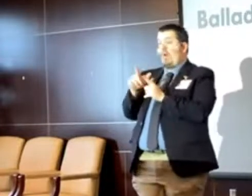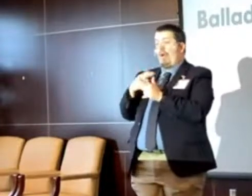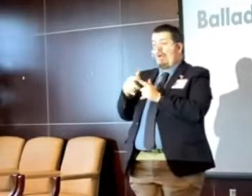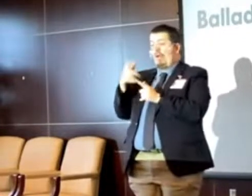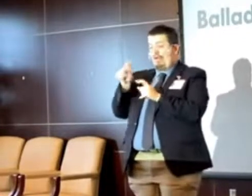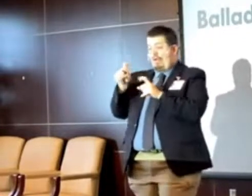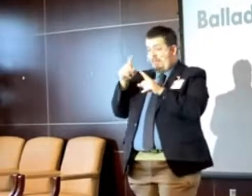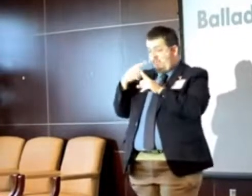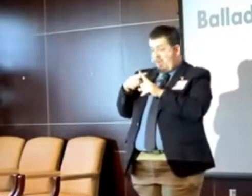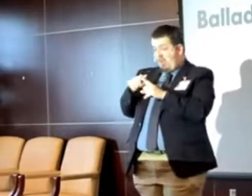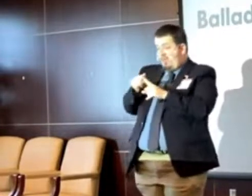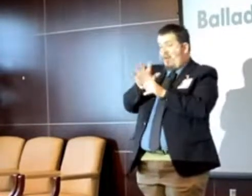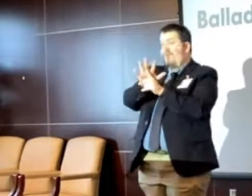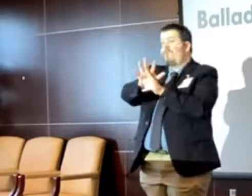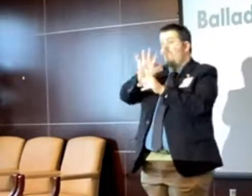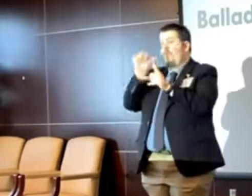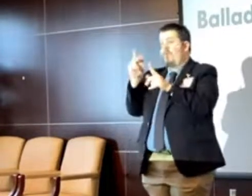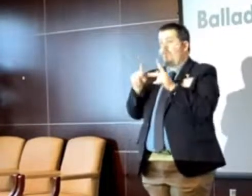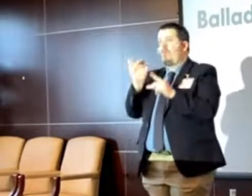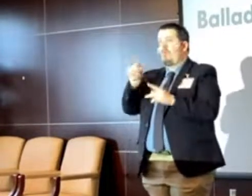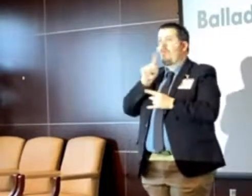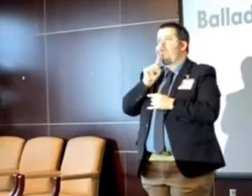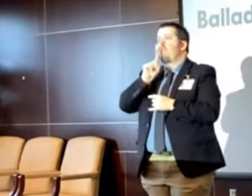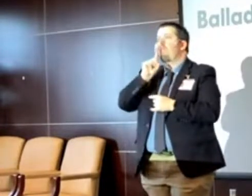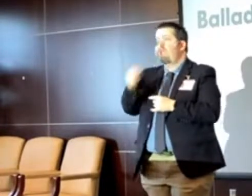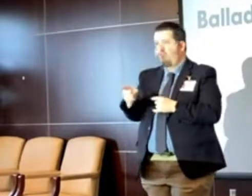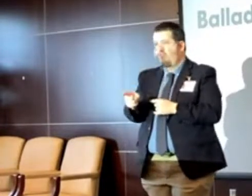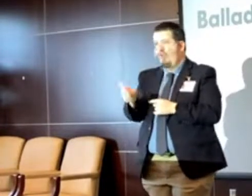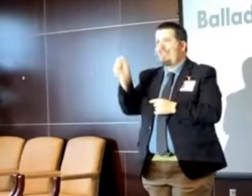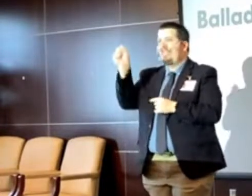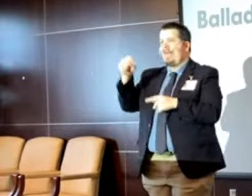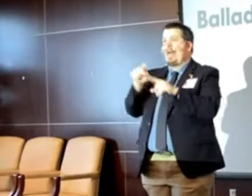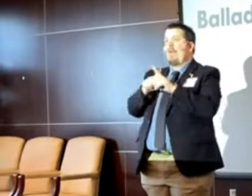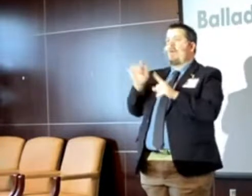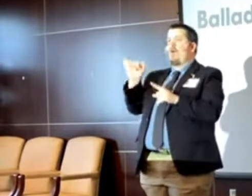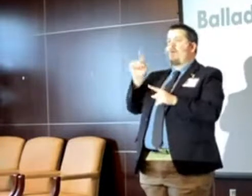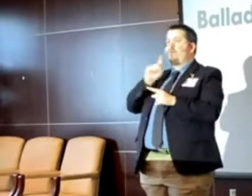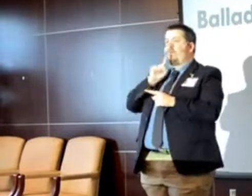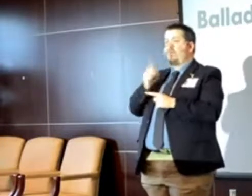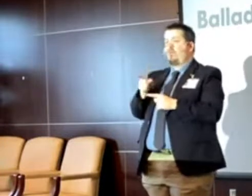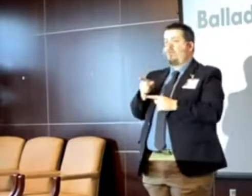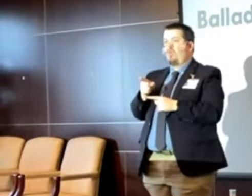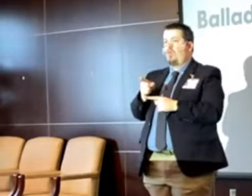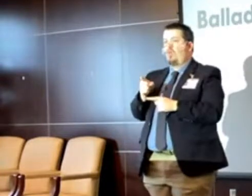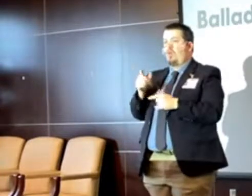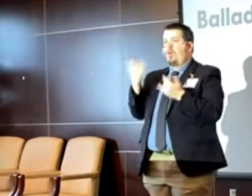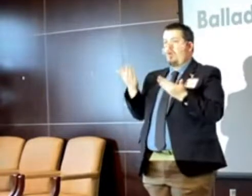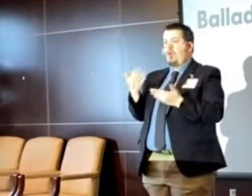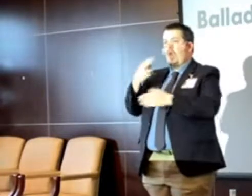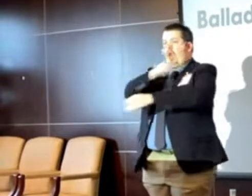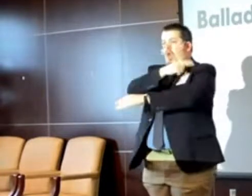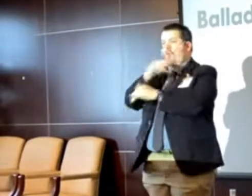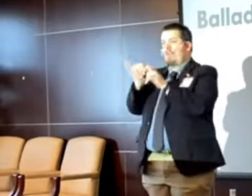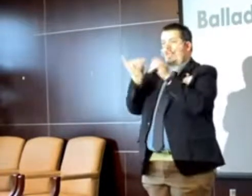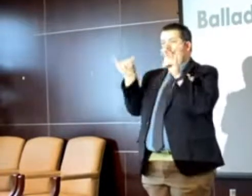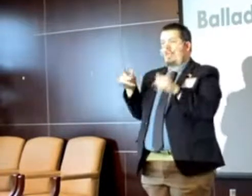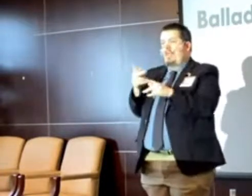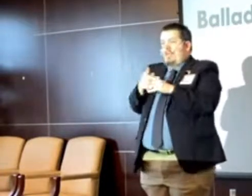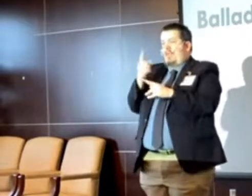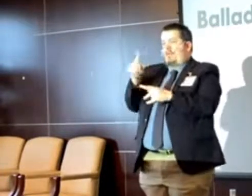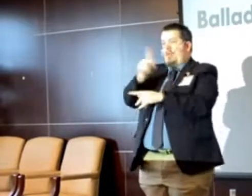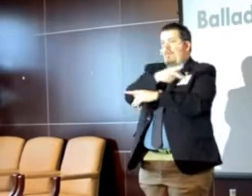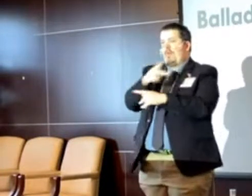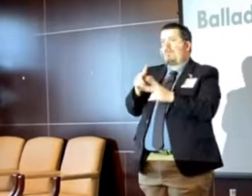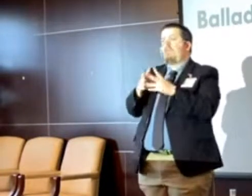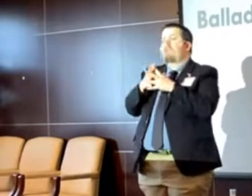you should stay away from other people. And that's true. But what's also true is, as a hospital system that has to care for patients